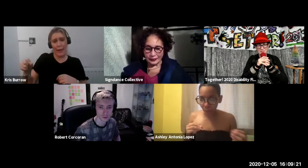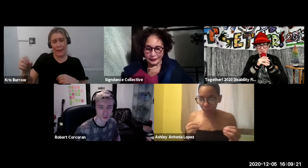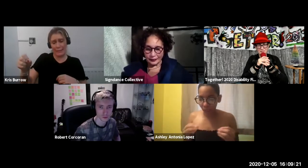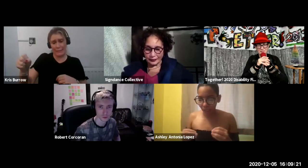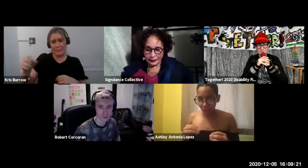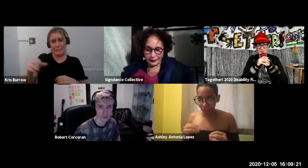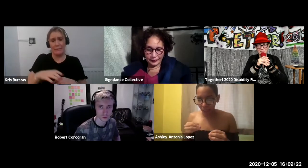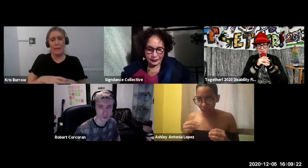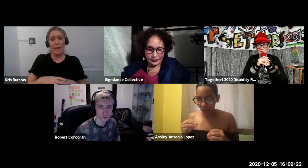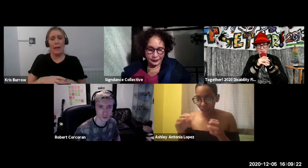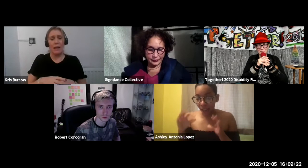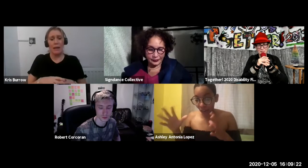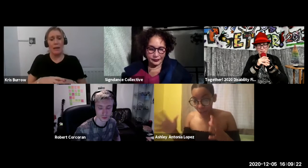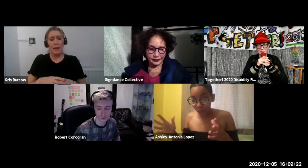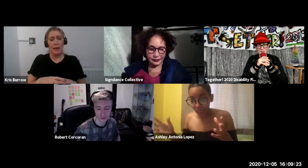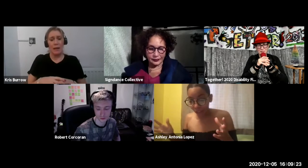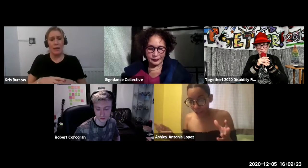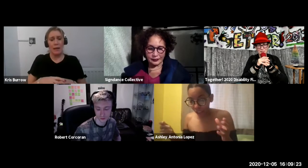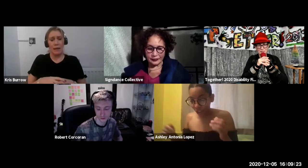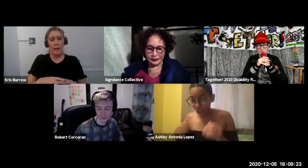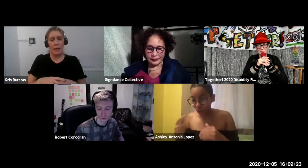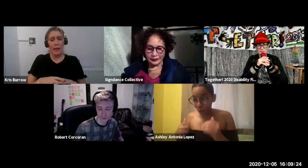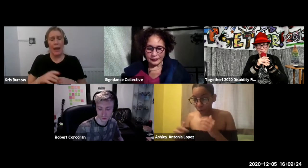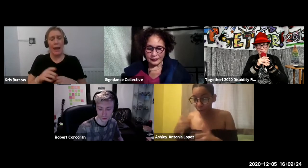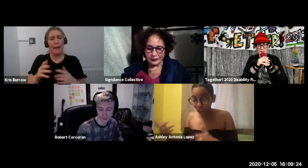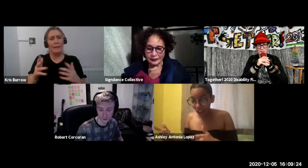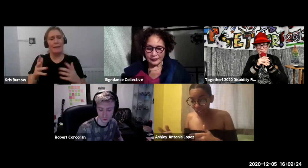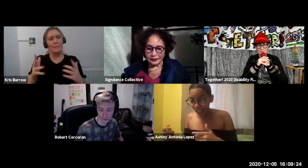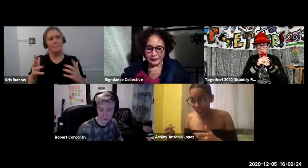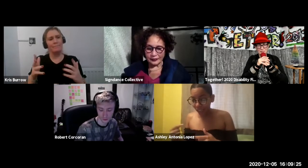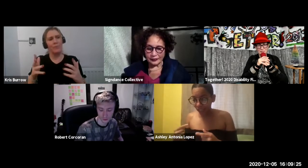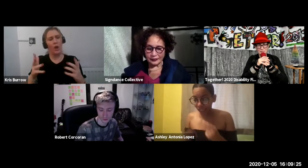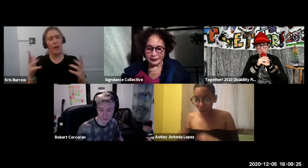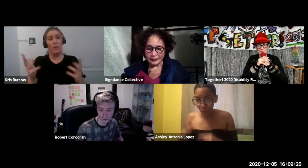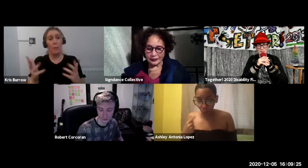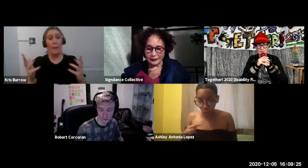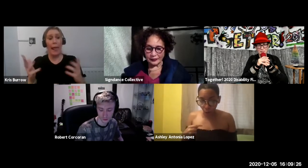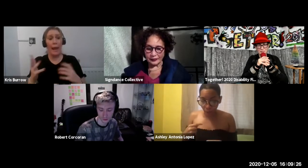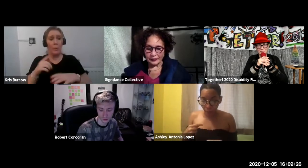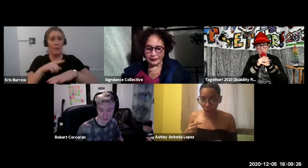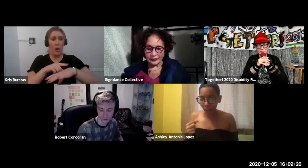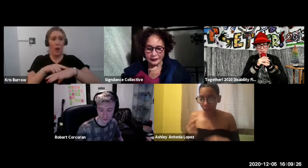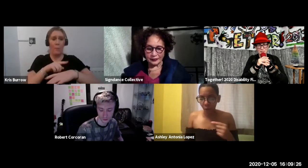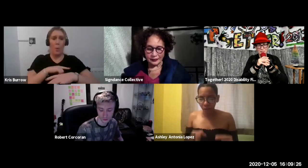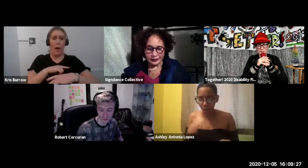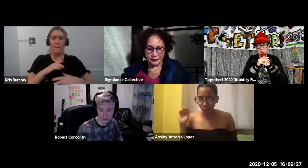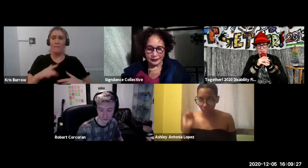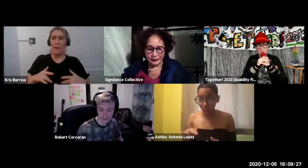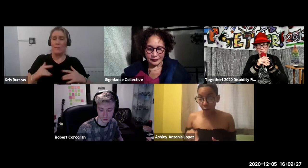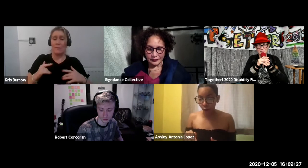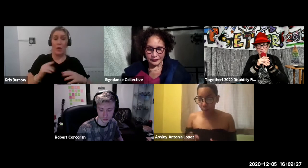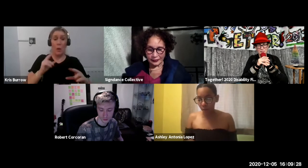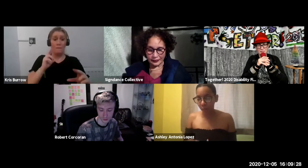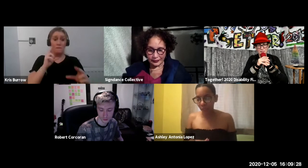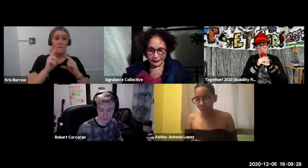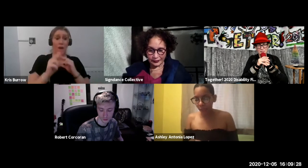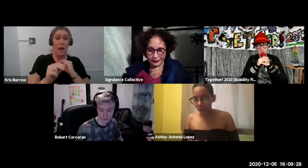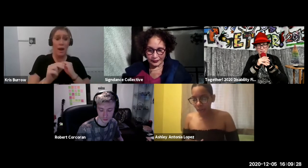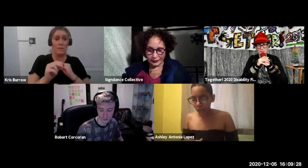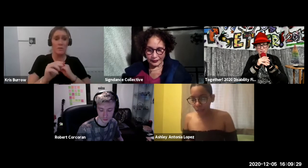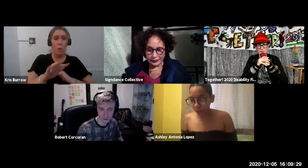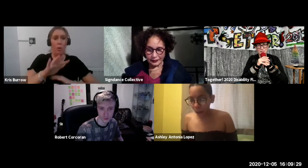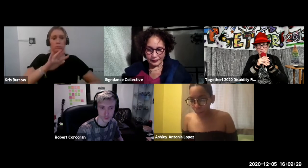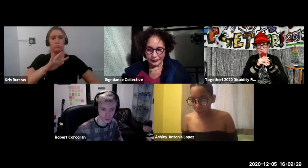of time because at times it looks like she's going fast and then time is rewinding back or it's playing at normal